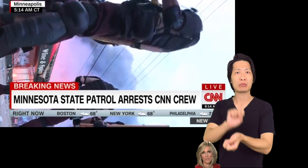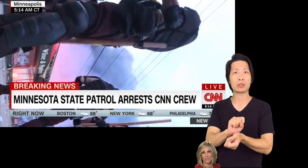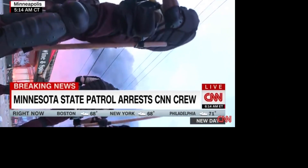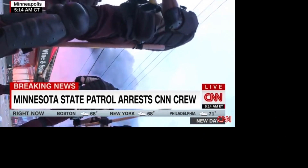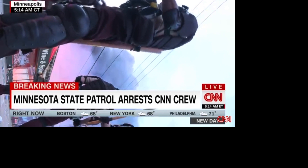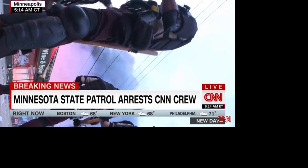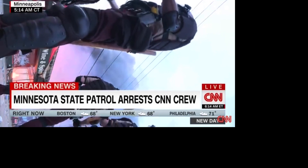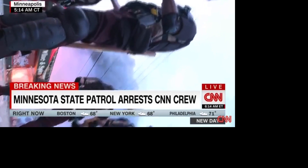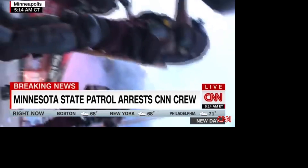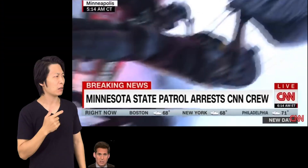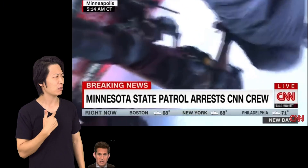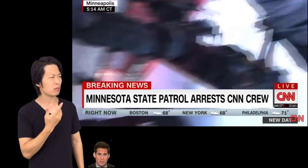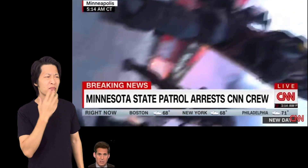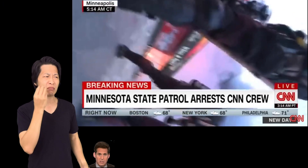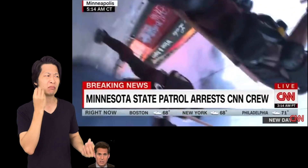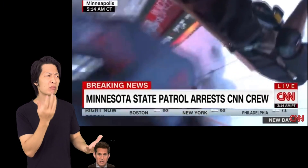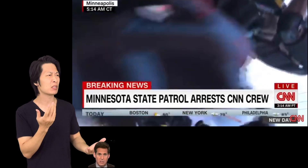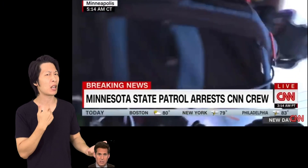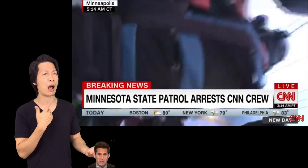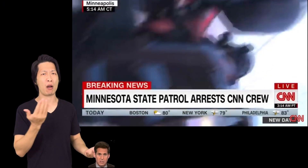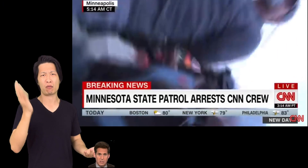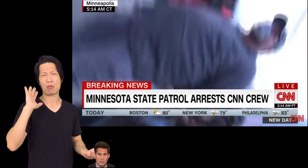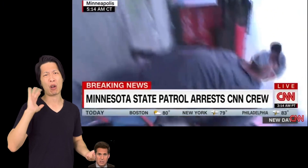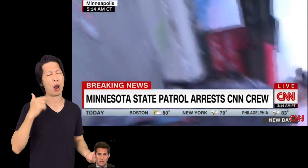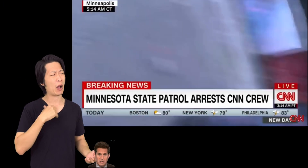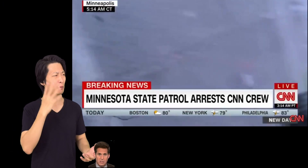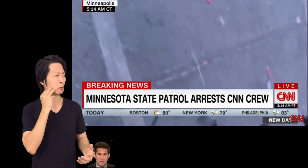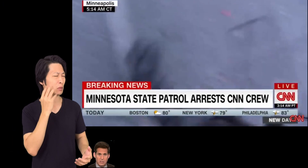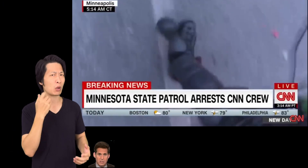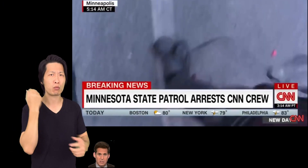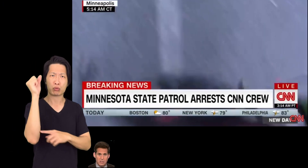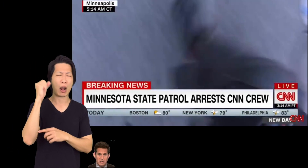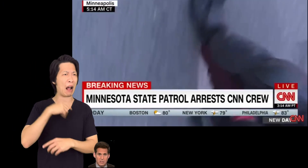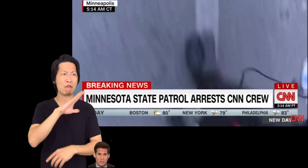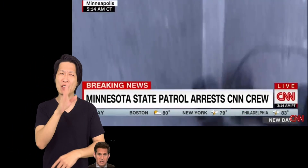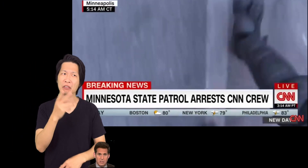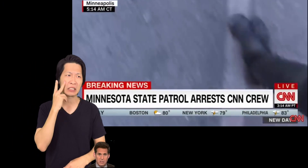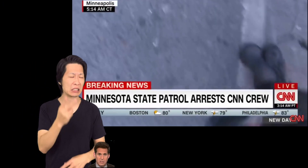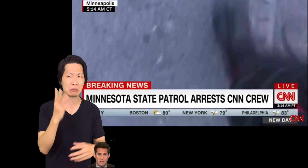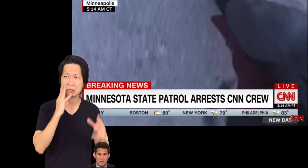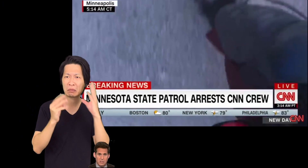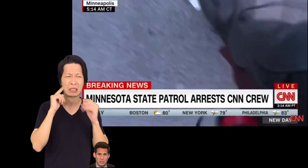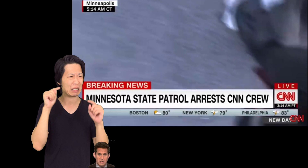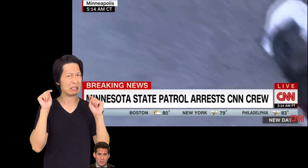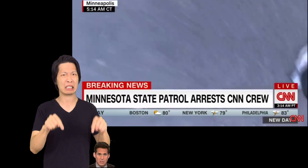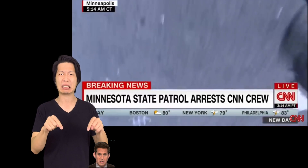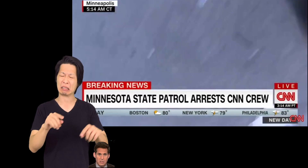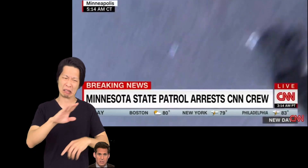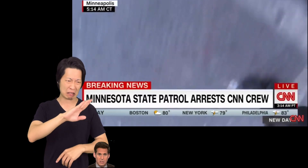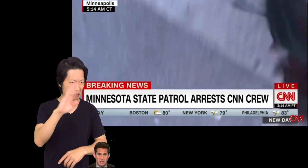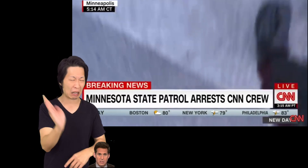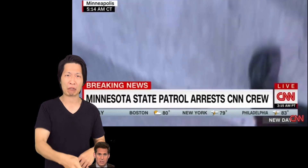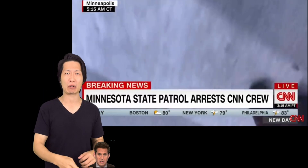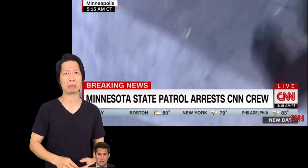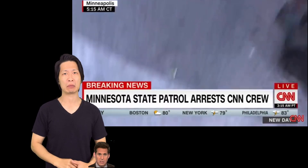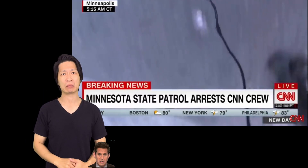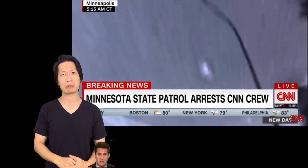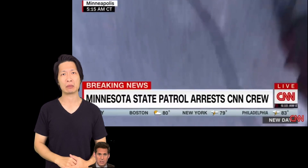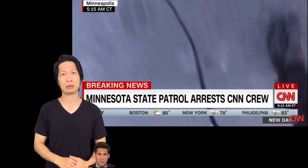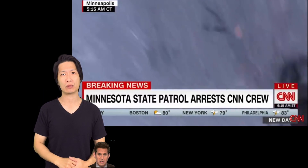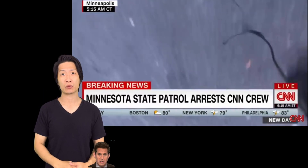under arrest. And just to be clear, Allison, having been in the middle of protests like this, I've never seen anything like this. I have never seen anything like